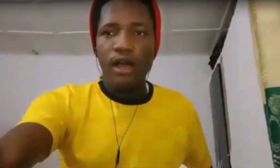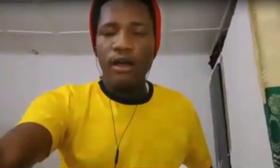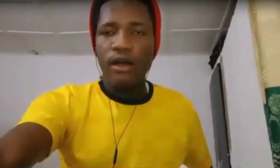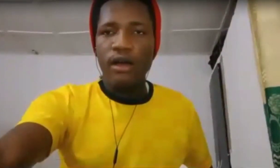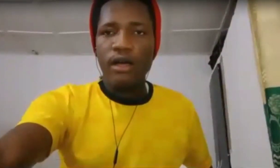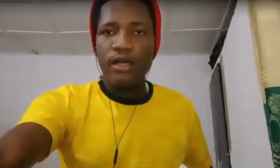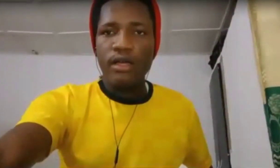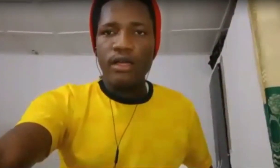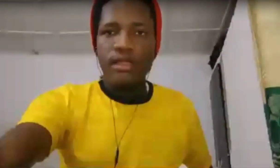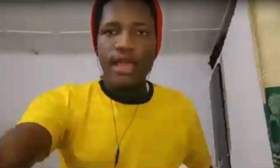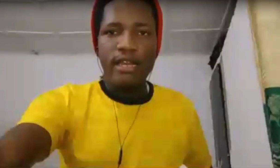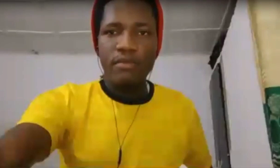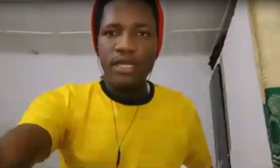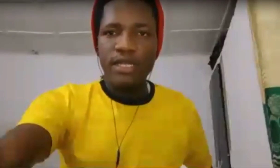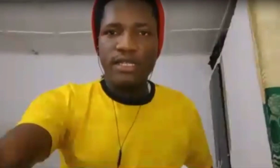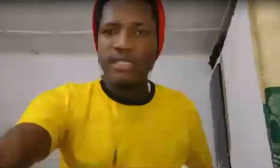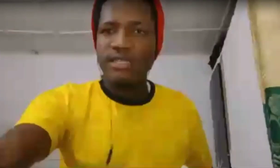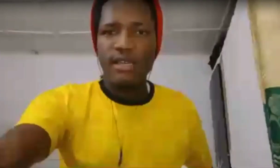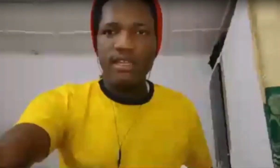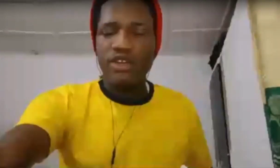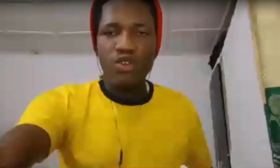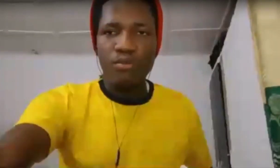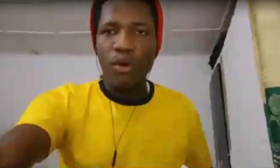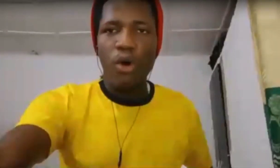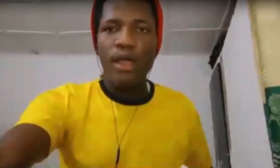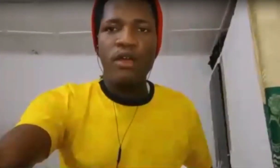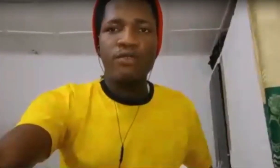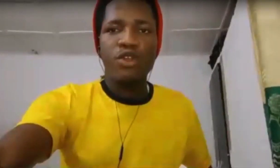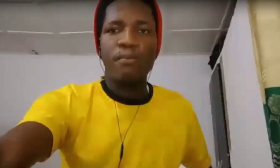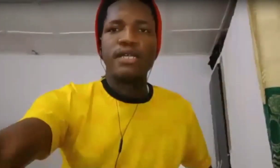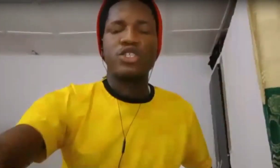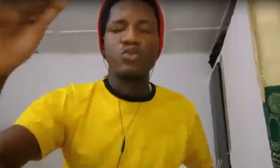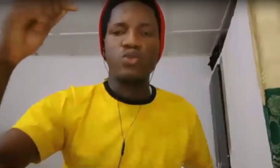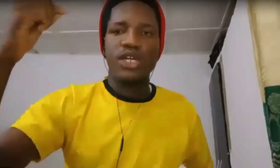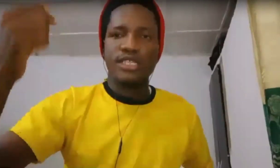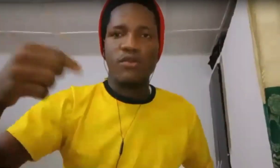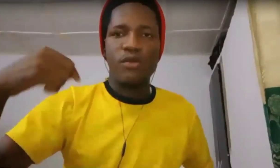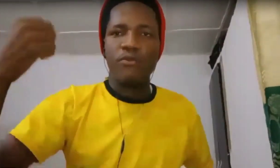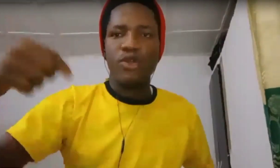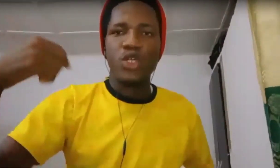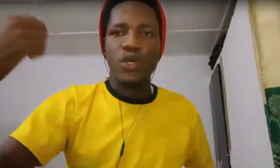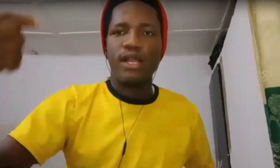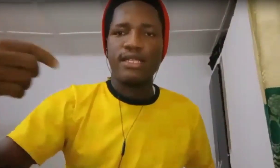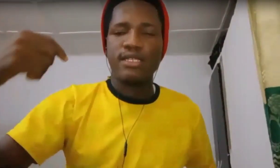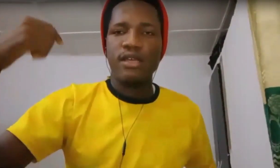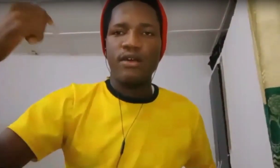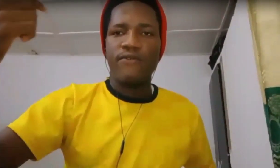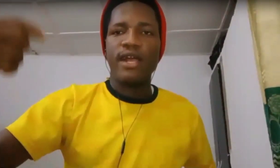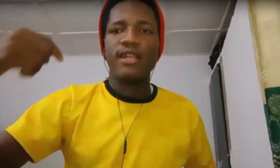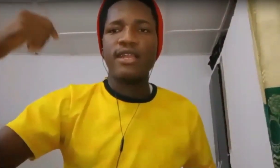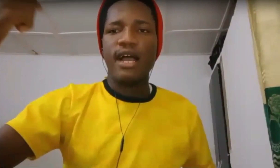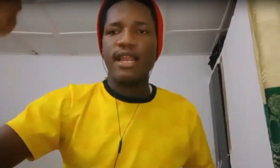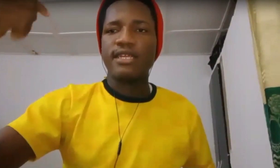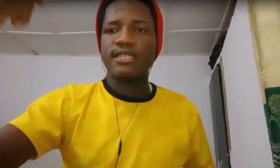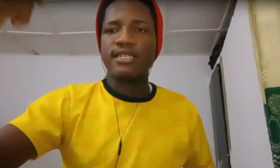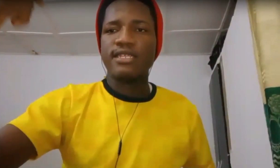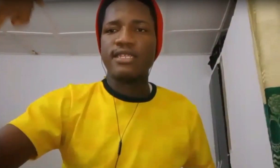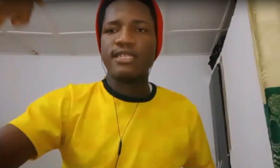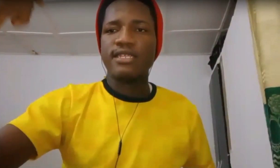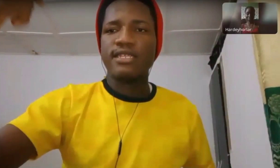the admins in the group or any of the numbers you chatted with before you joined. That's Franklin, Alex, and Hope. Any of them,